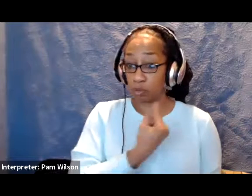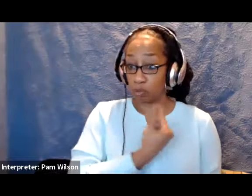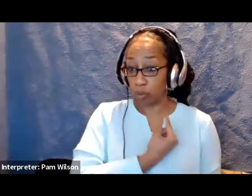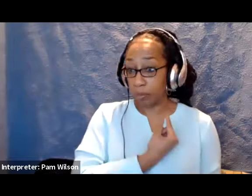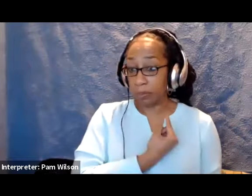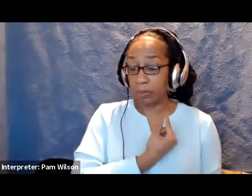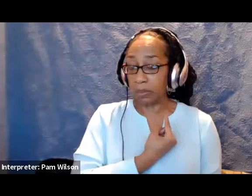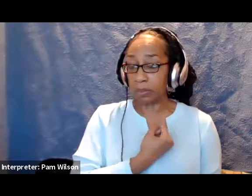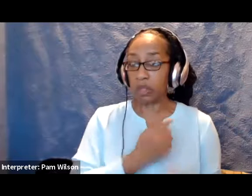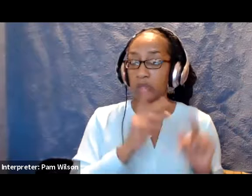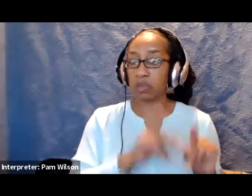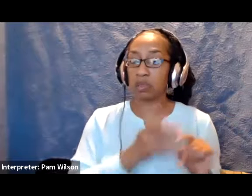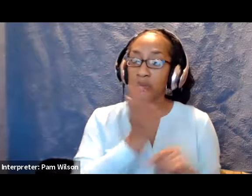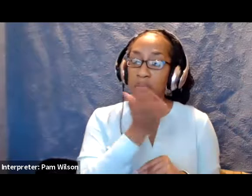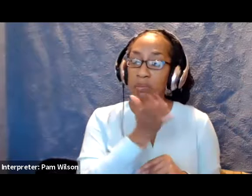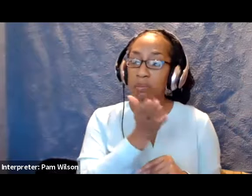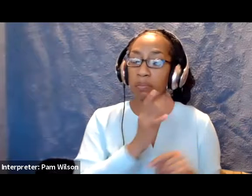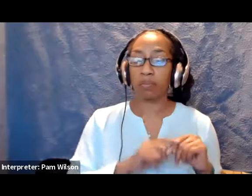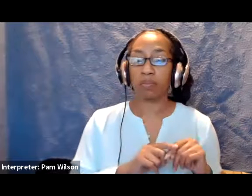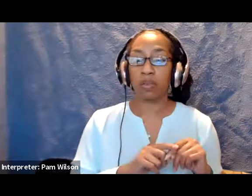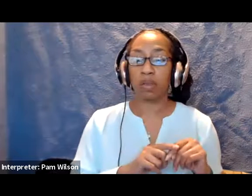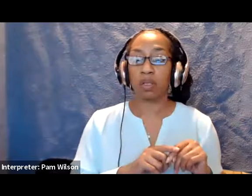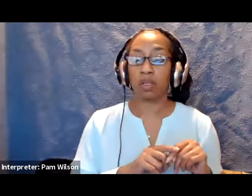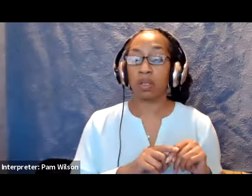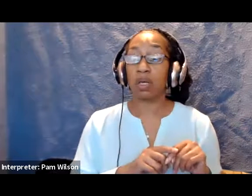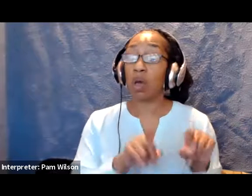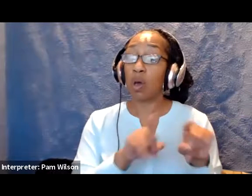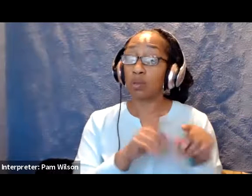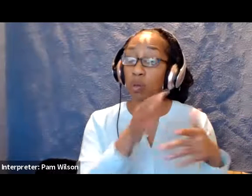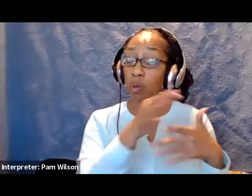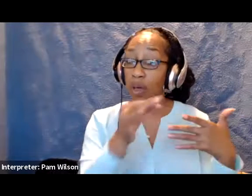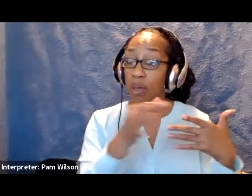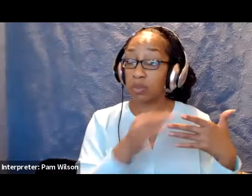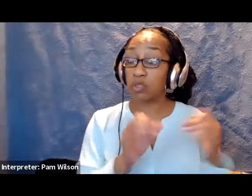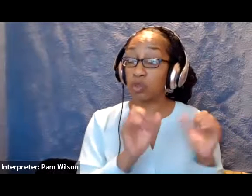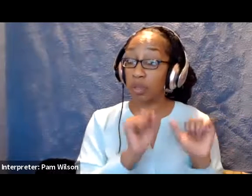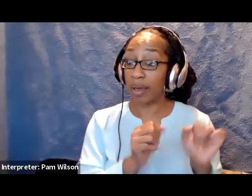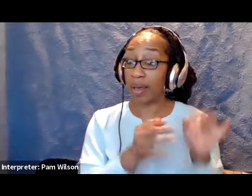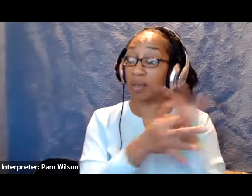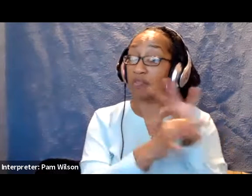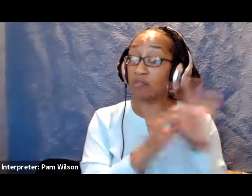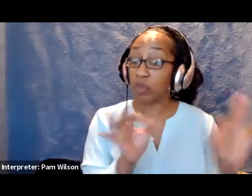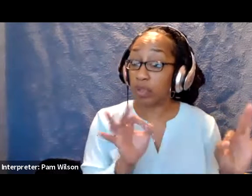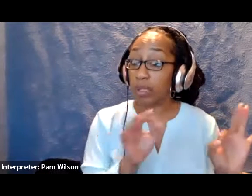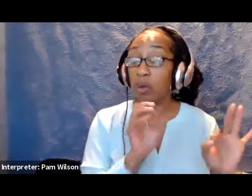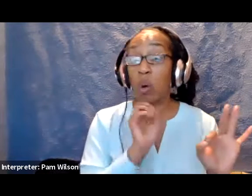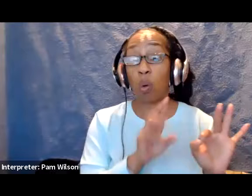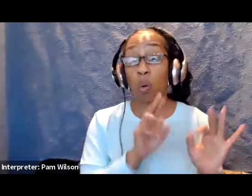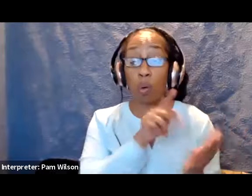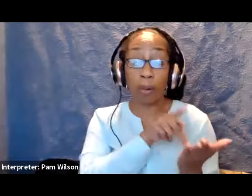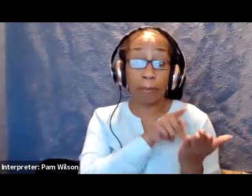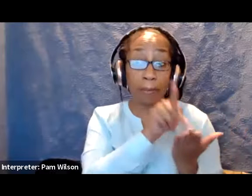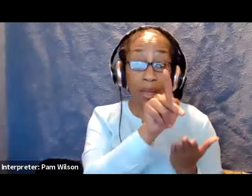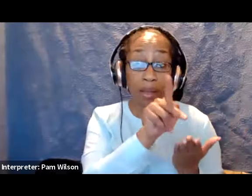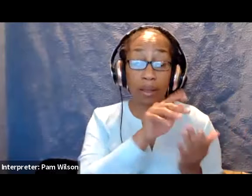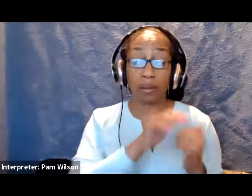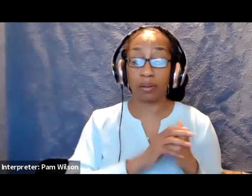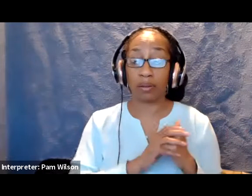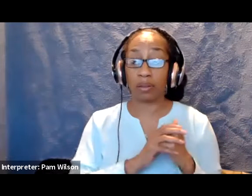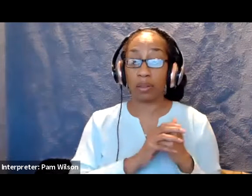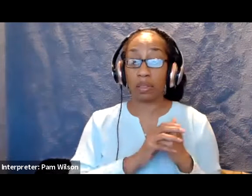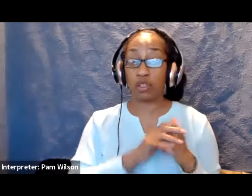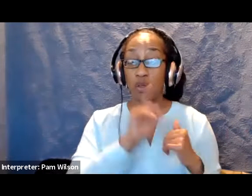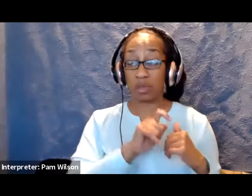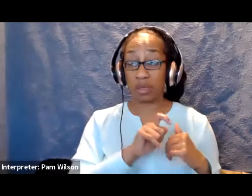are free and paid subscription options. So you can have a meeting without having a